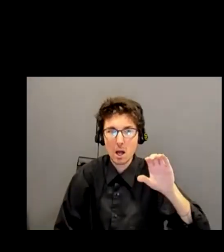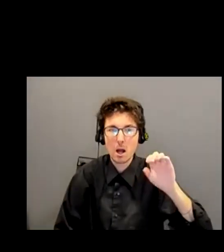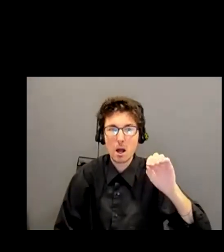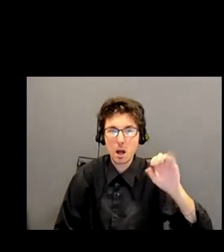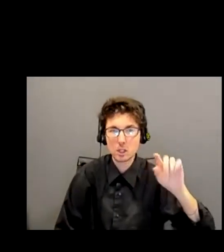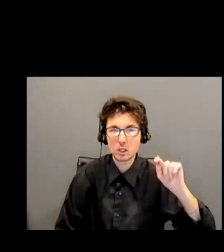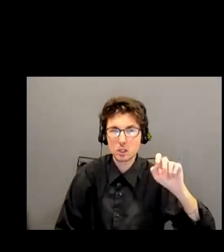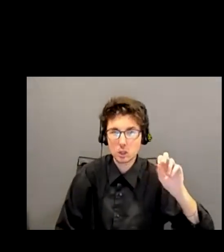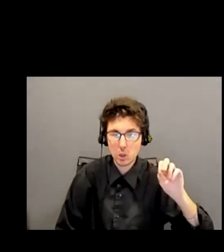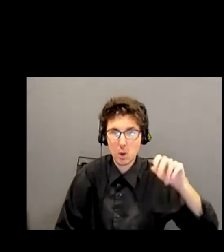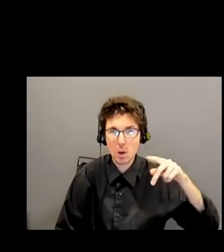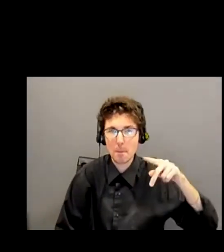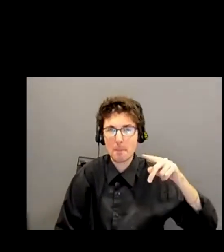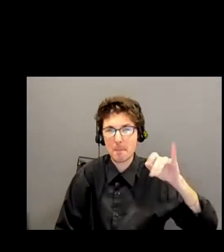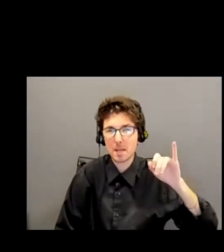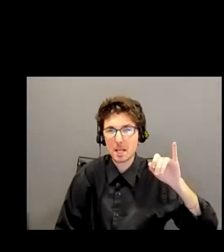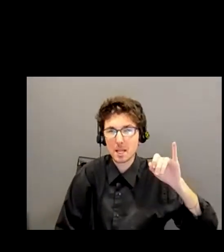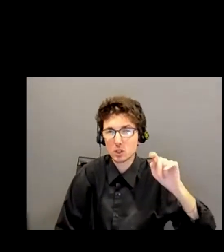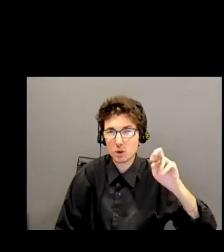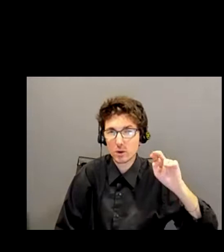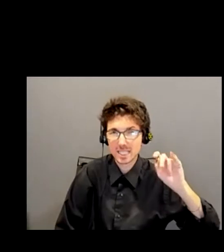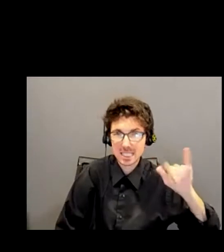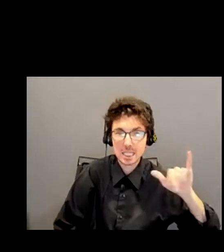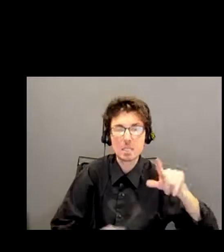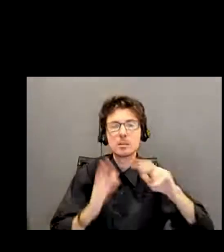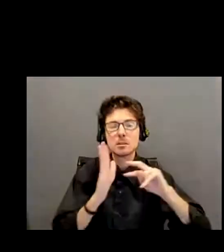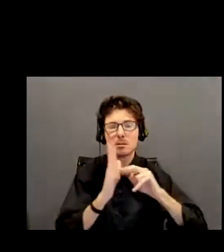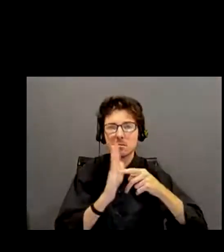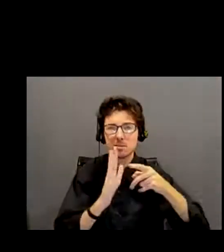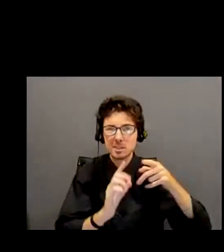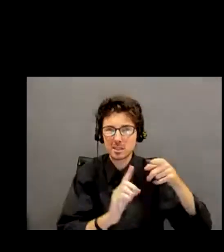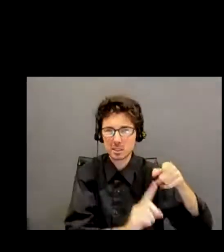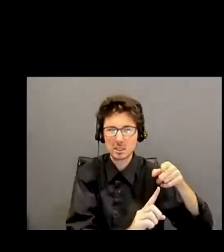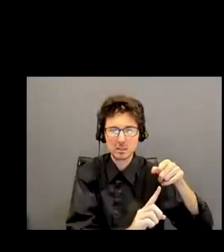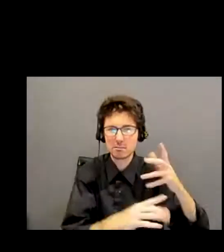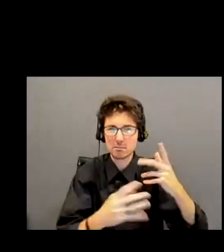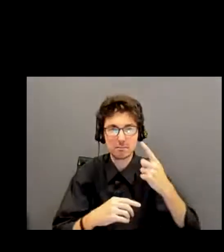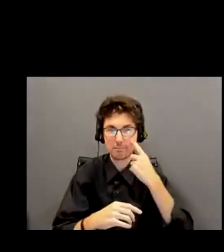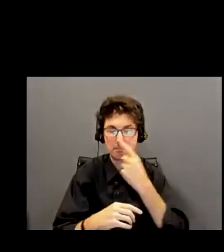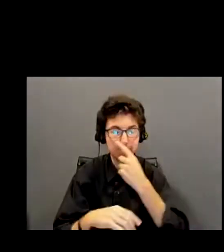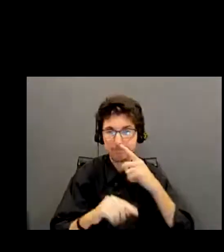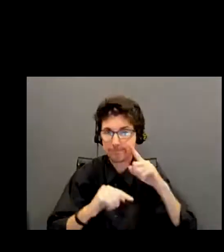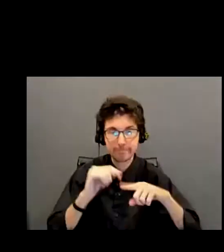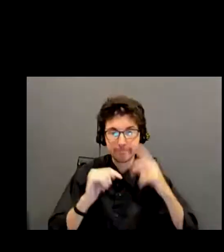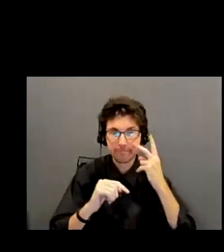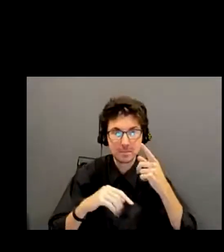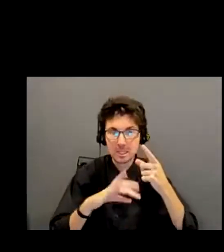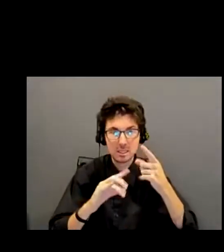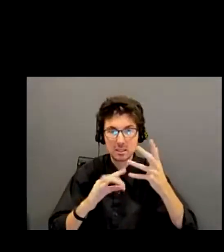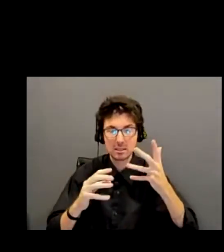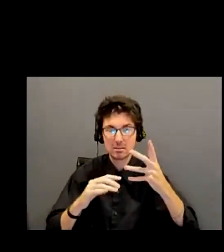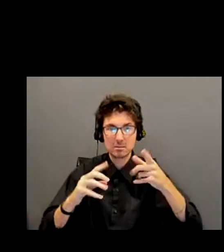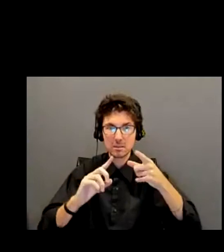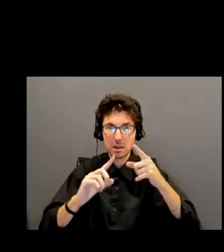know. And despite my disability, I have always aspired to be integrated in society and to live my life